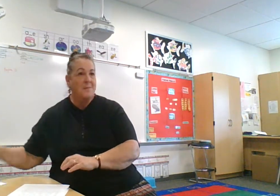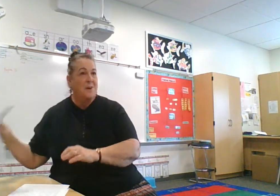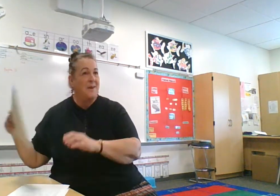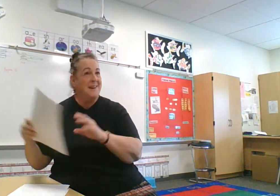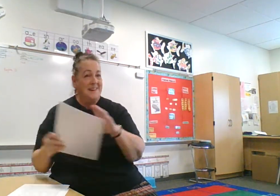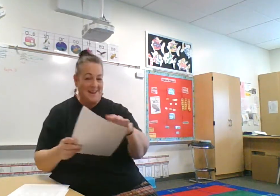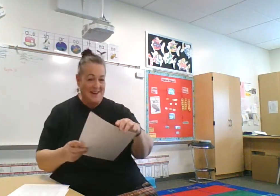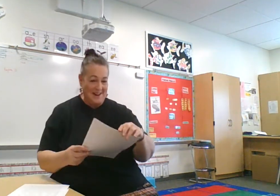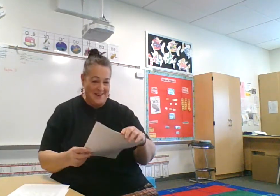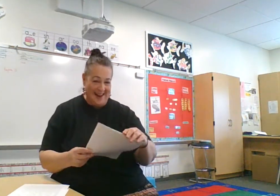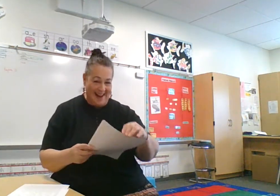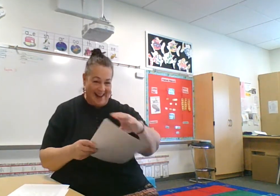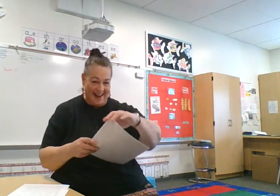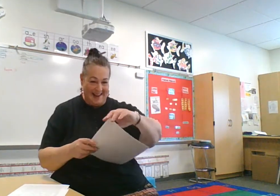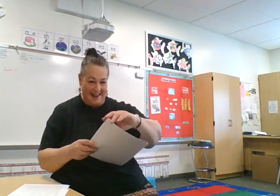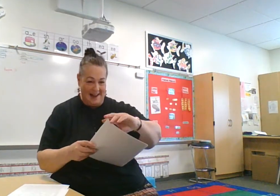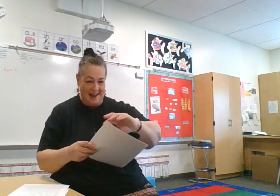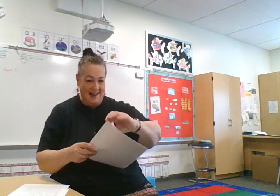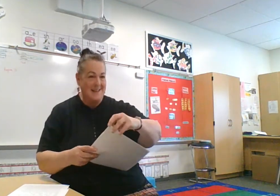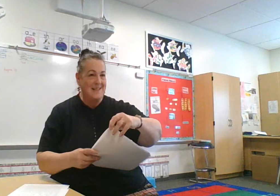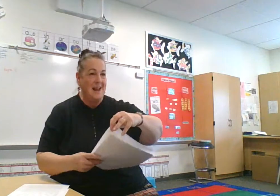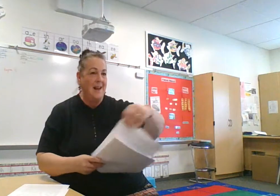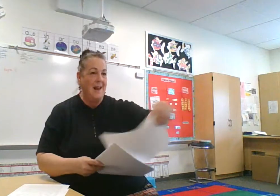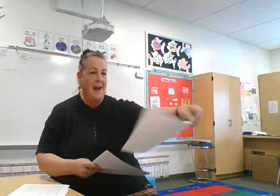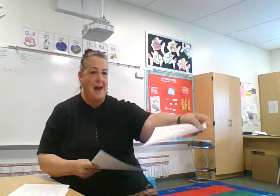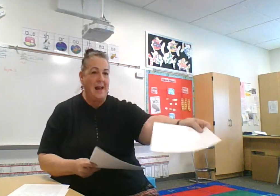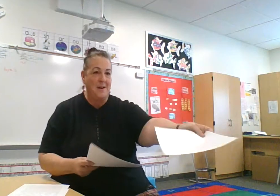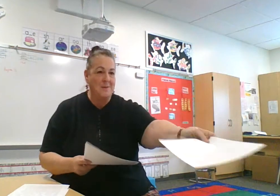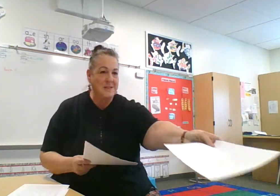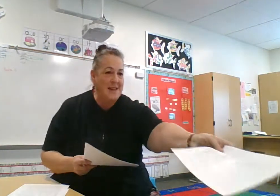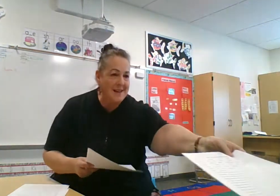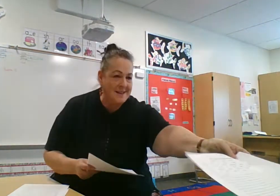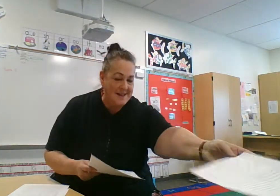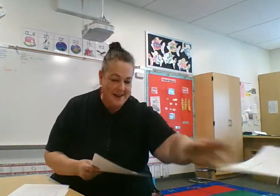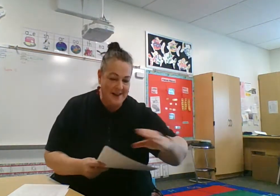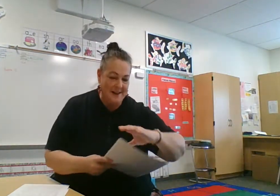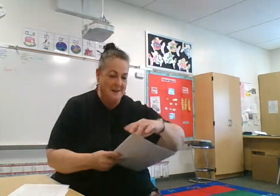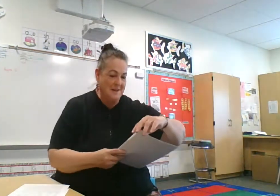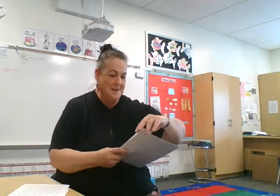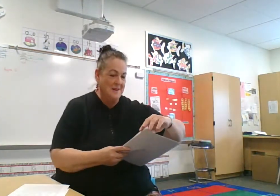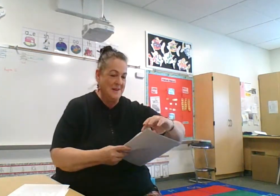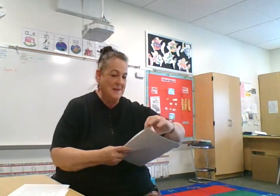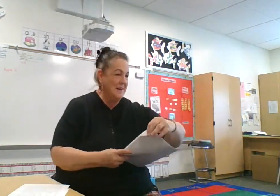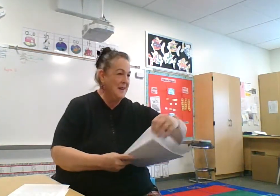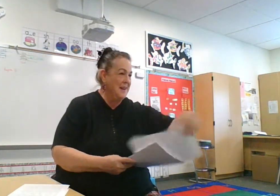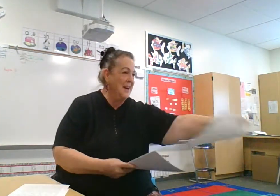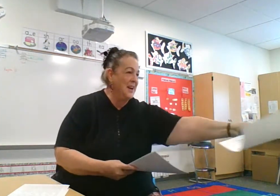Sorry, here you go. It's like, I don't see it. There you go.